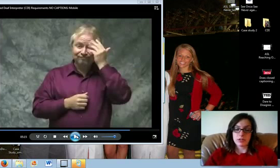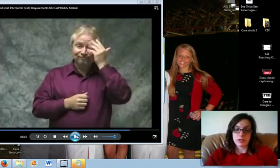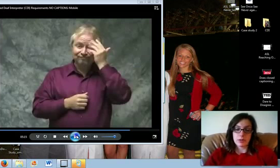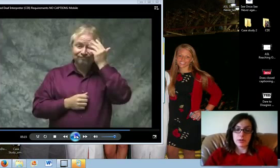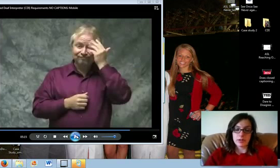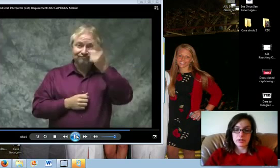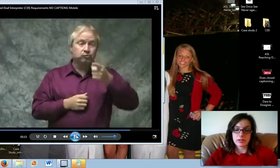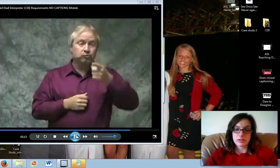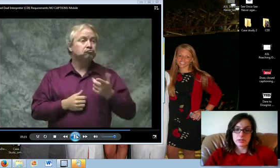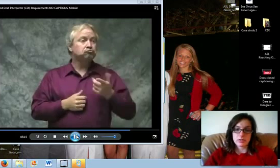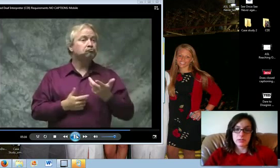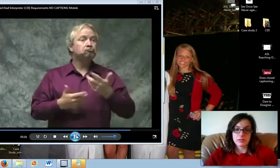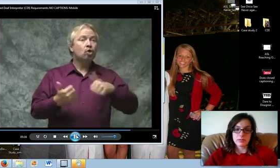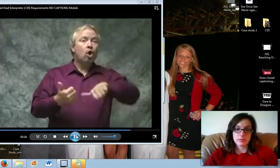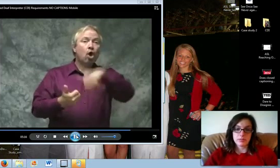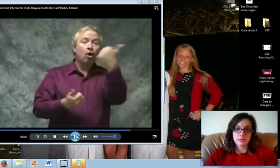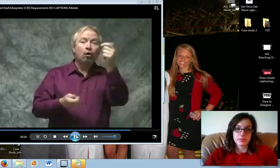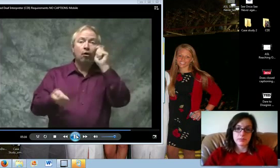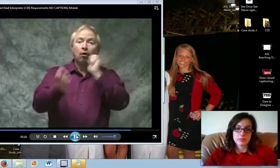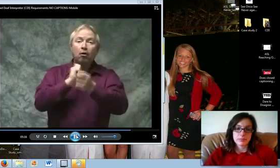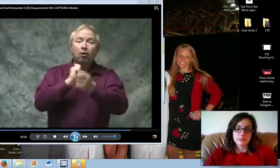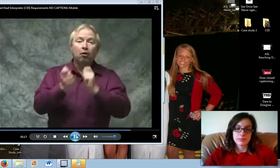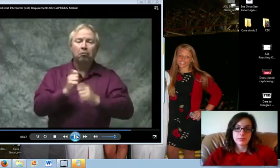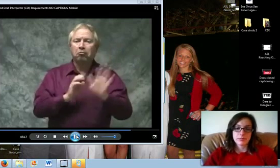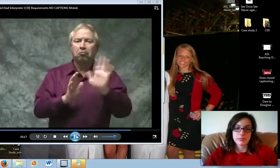he's switching topics.